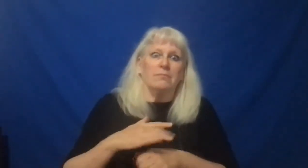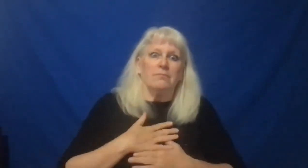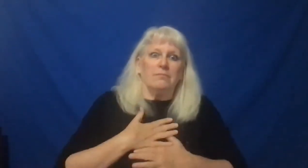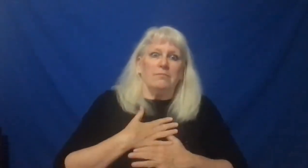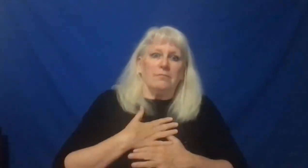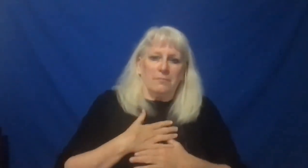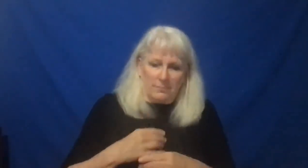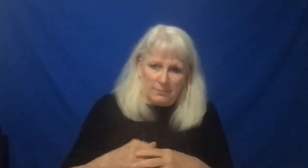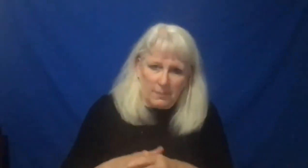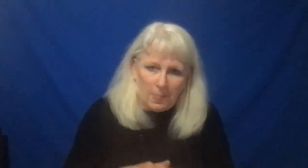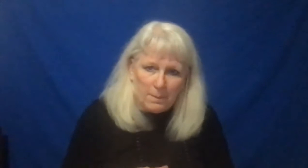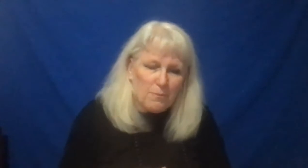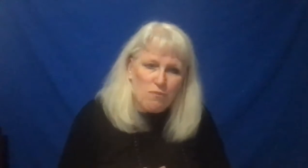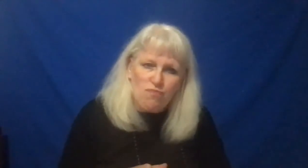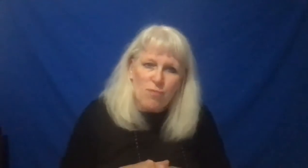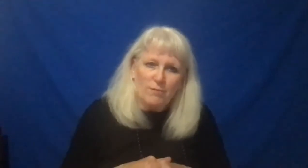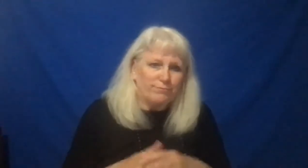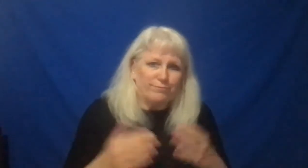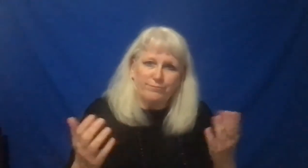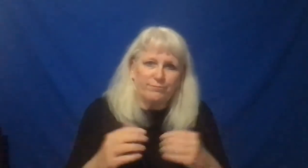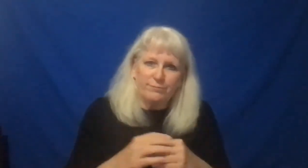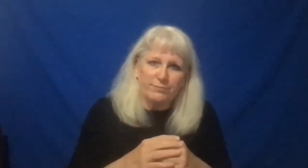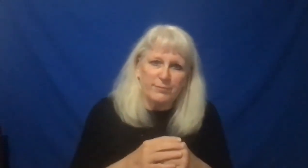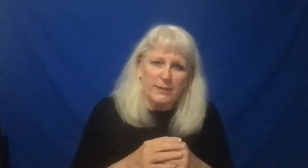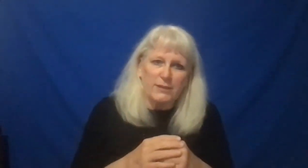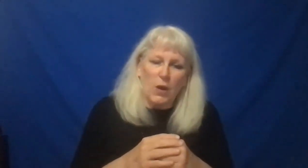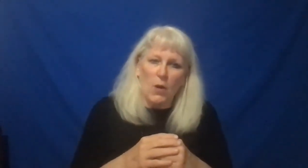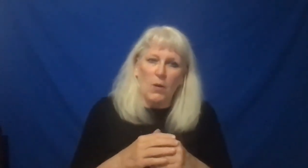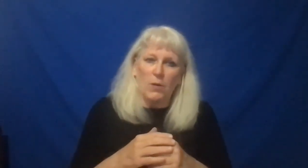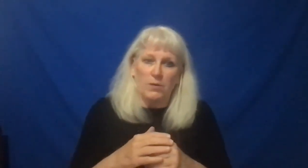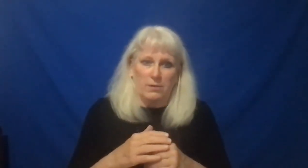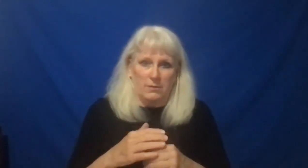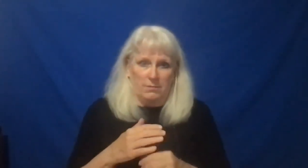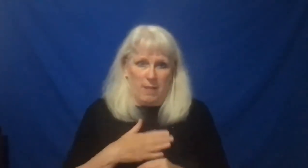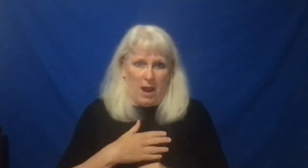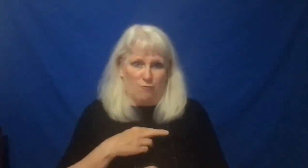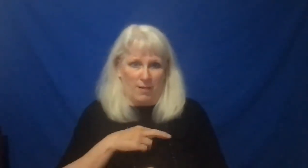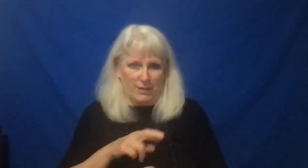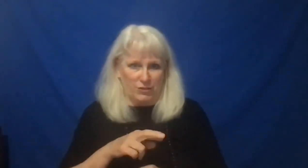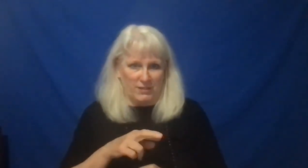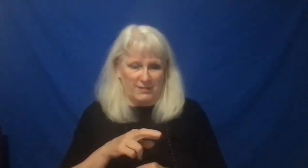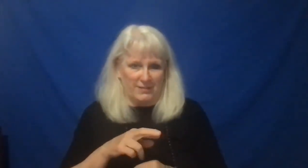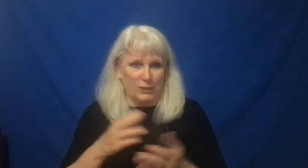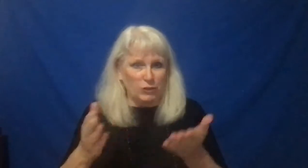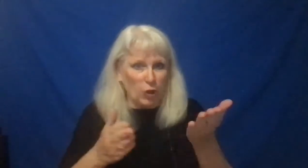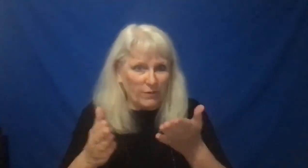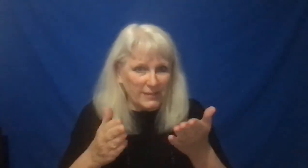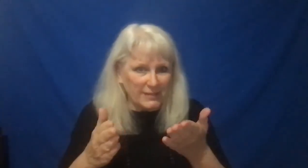what I've given, what my primary goal is in life as a religious, I have gotten many crisis calls